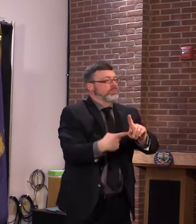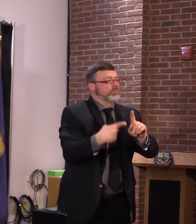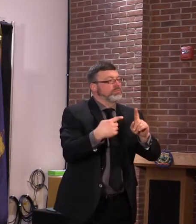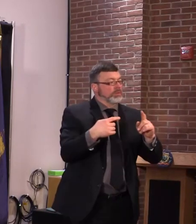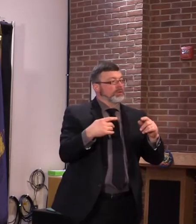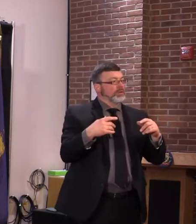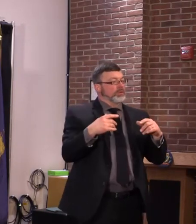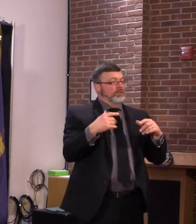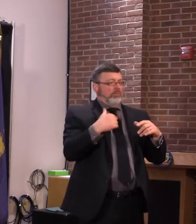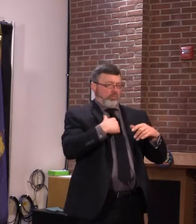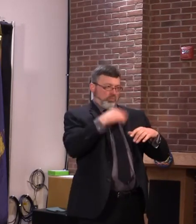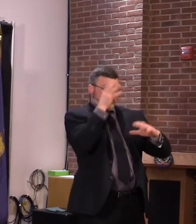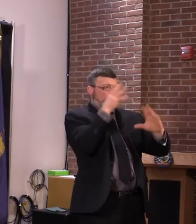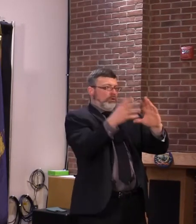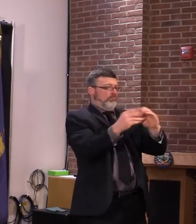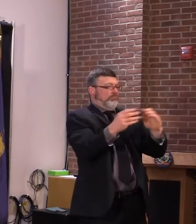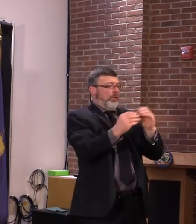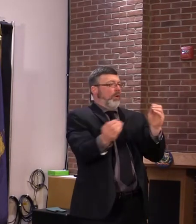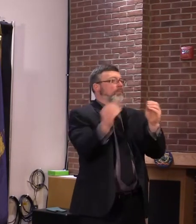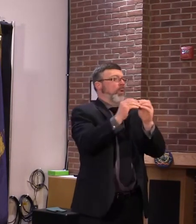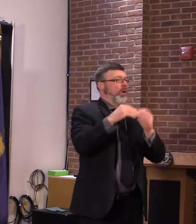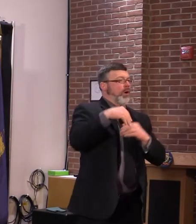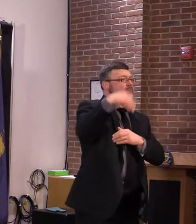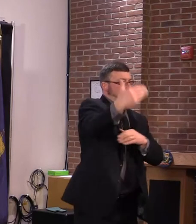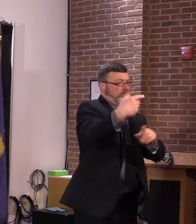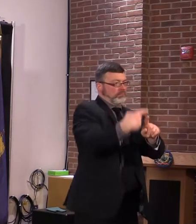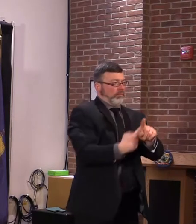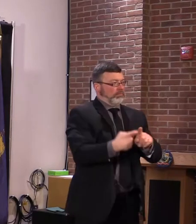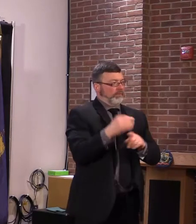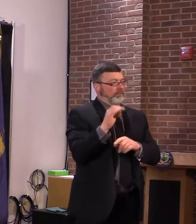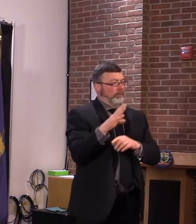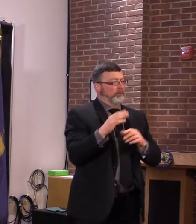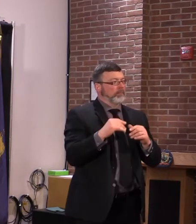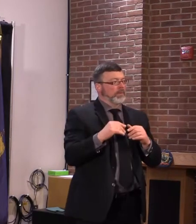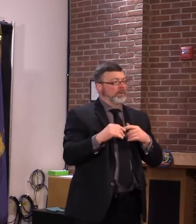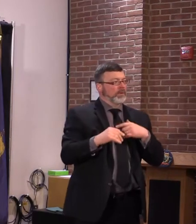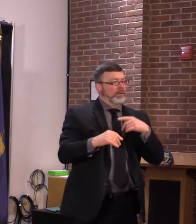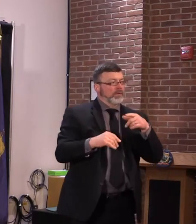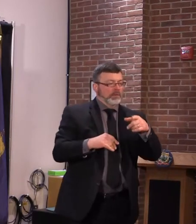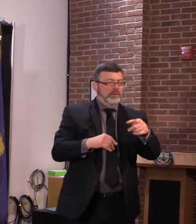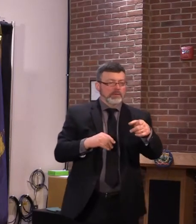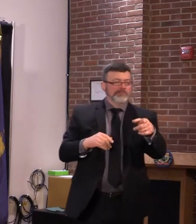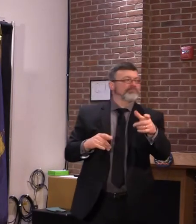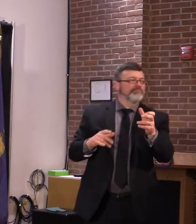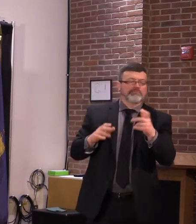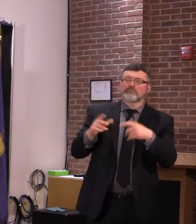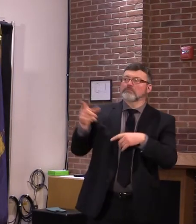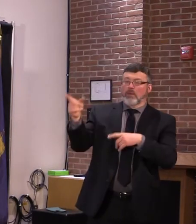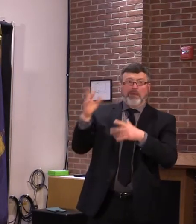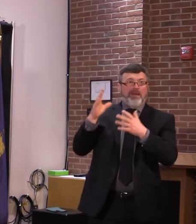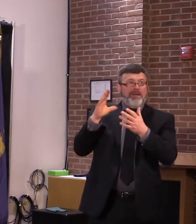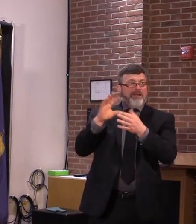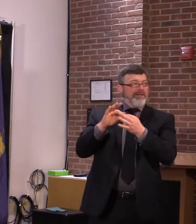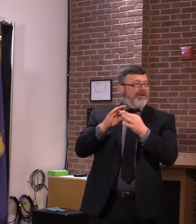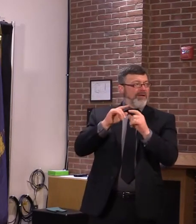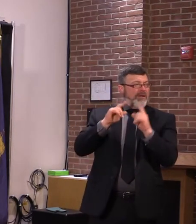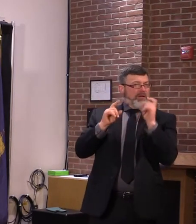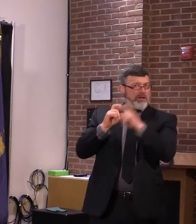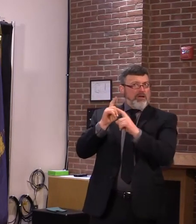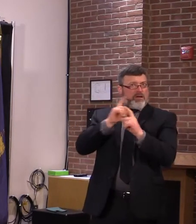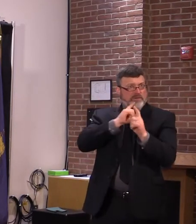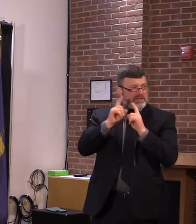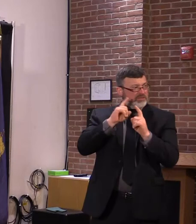I guess that's very interesting to hear that those conversations are taking place, and I'm curious about kind of where your head is at now going into